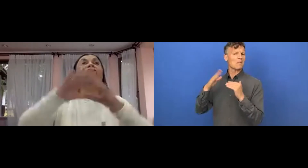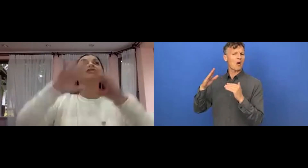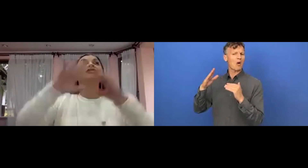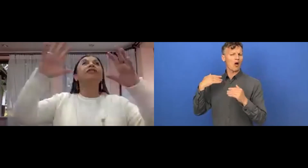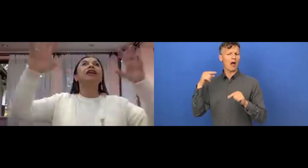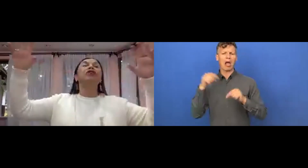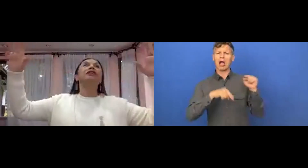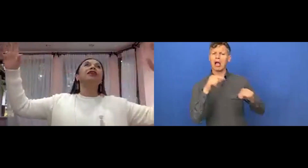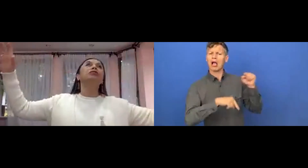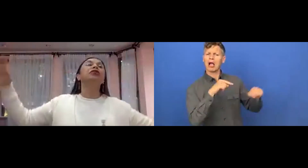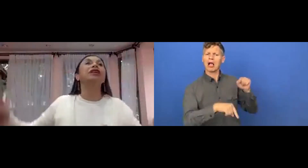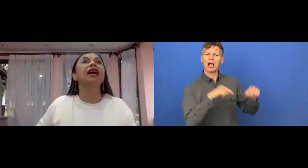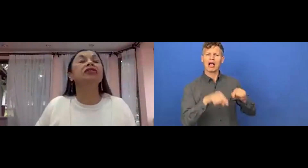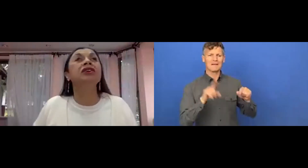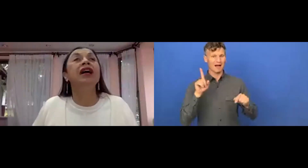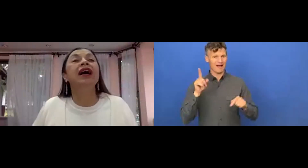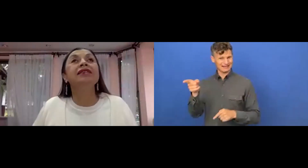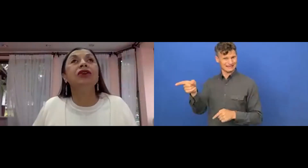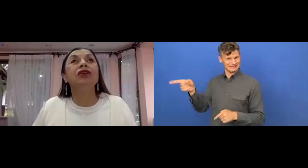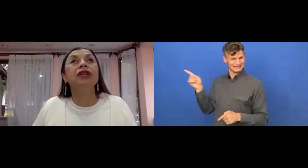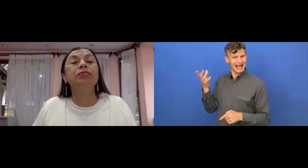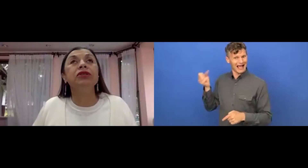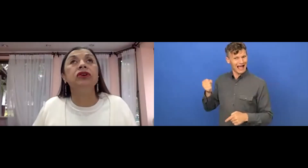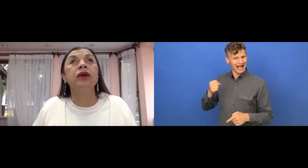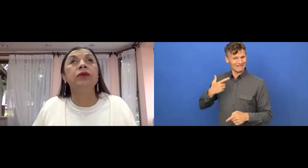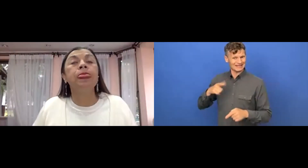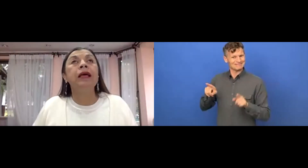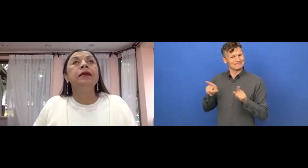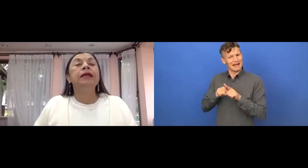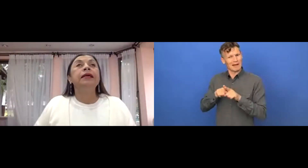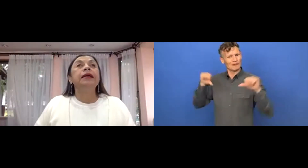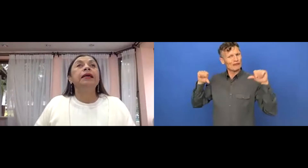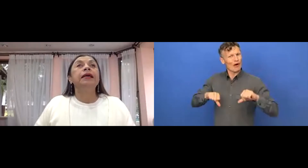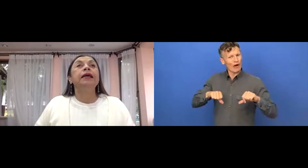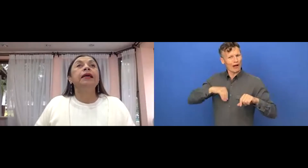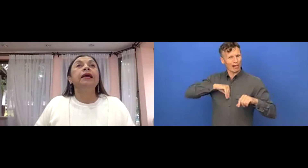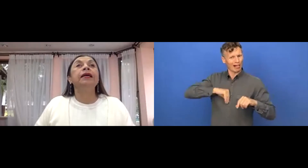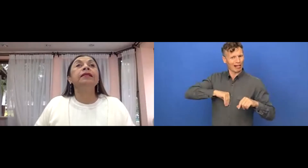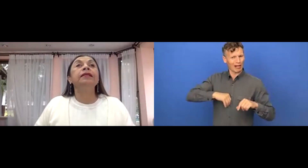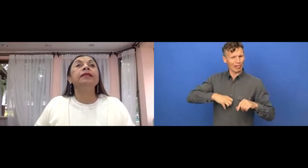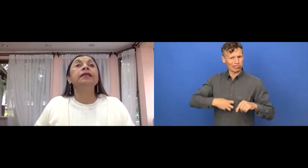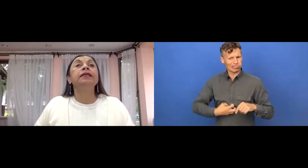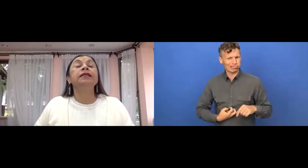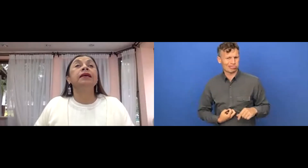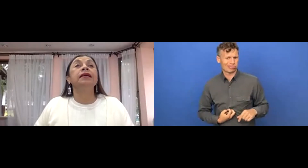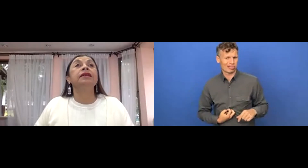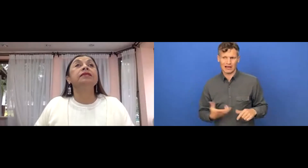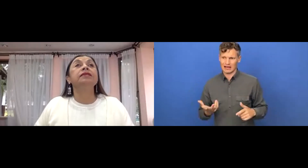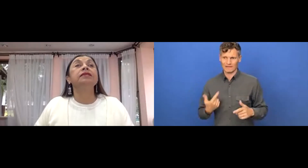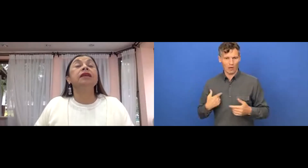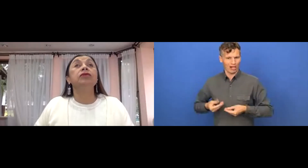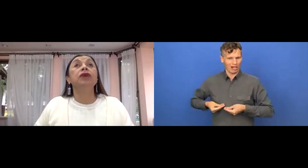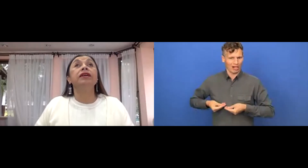also suffering from an illness that has to be treated. Otherwise, the bullying will just be deviated from one person to another.